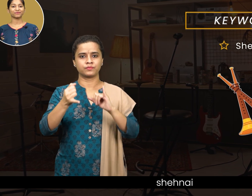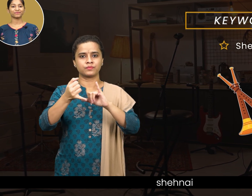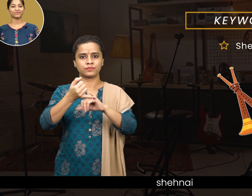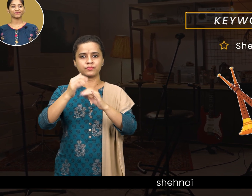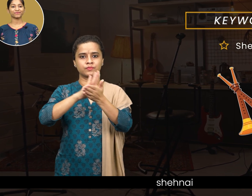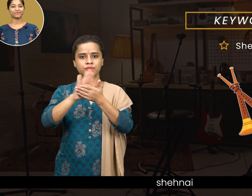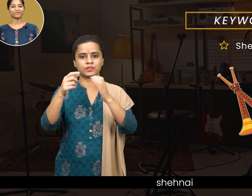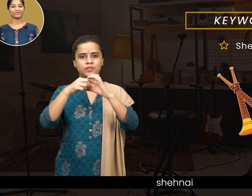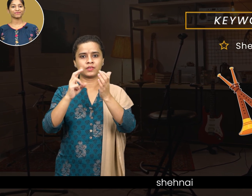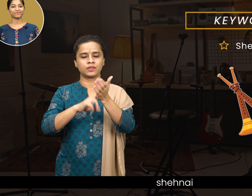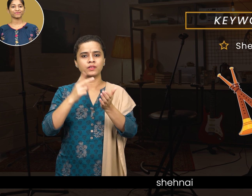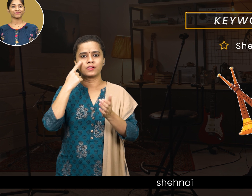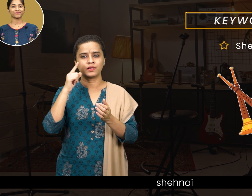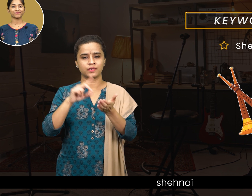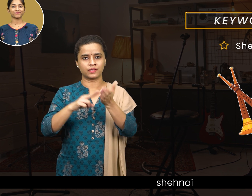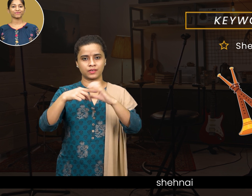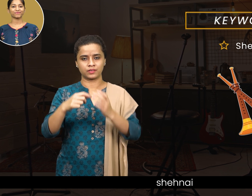Chennai.